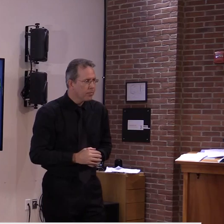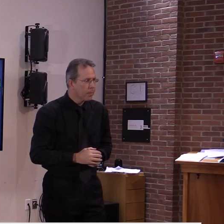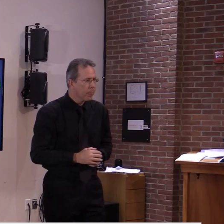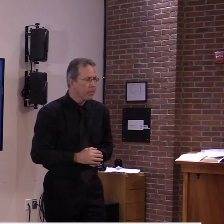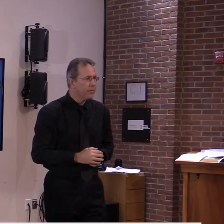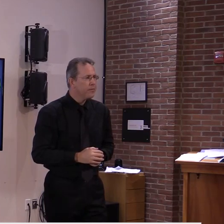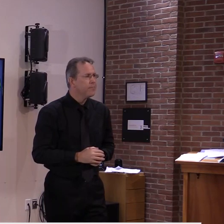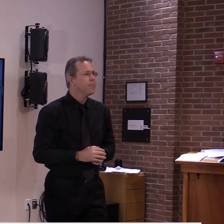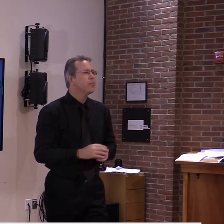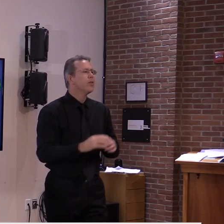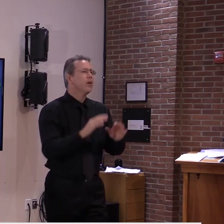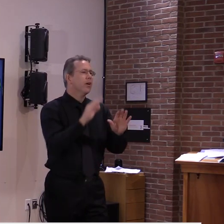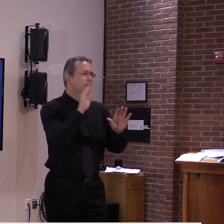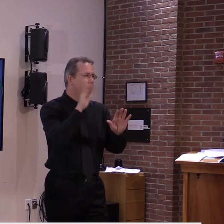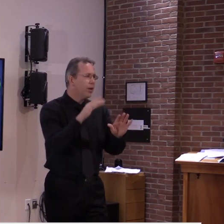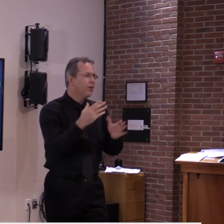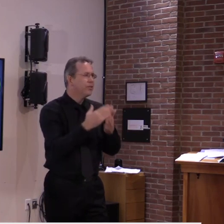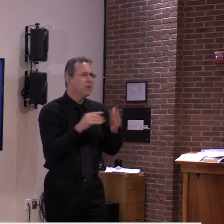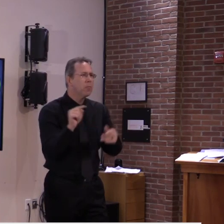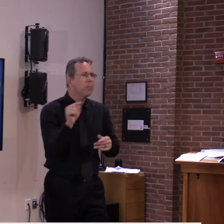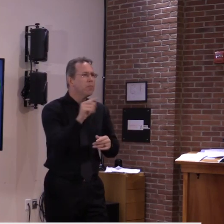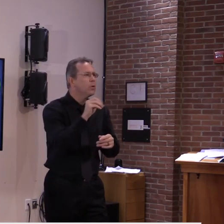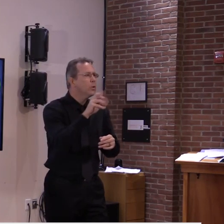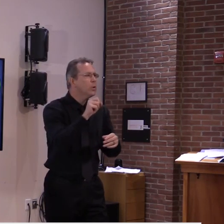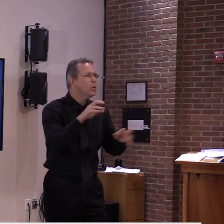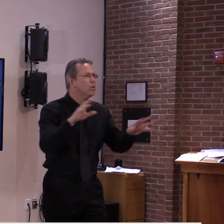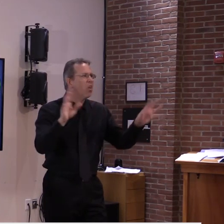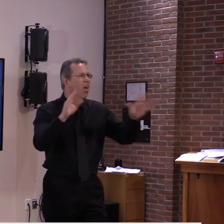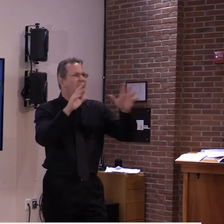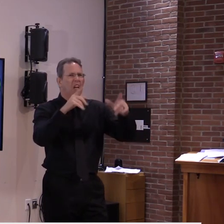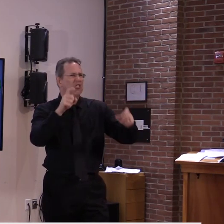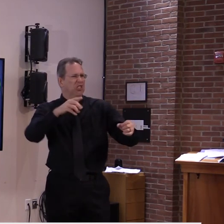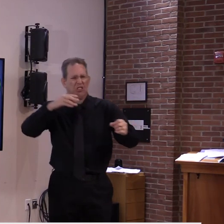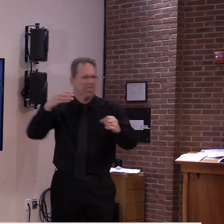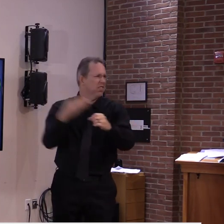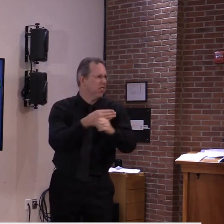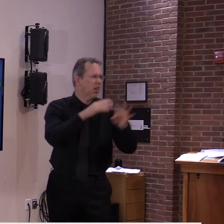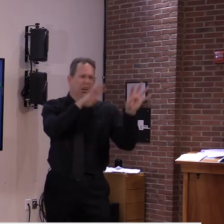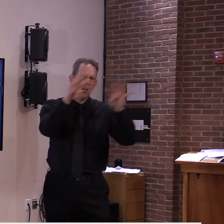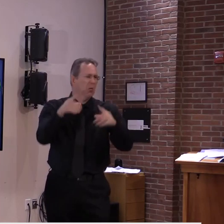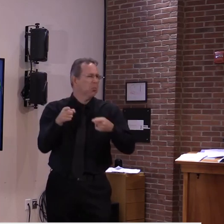to be fired or people to be dismissed or people to be reprimanded, and